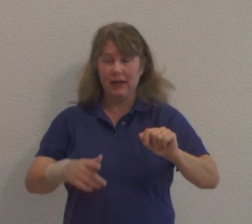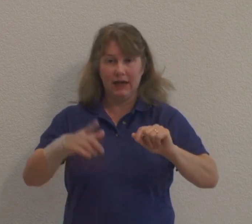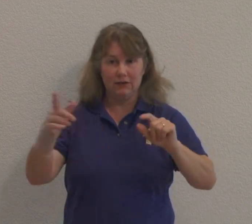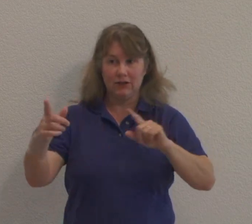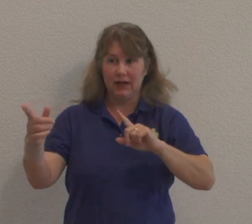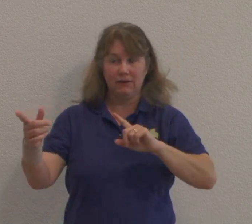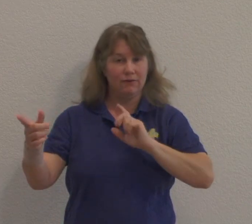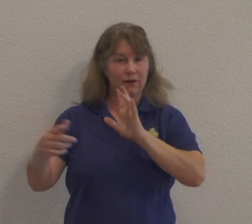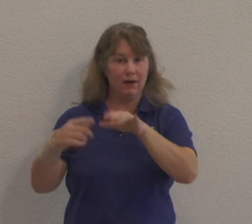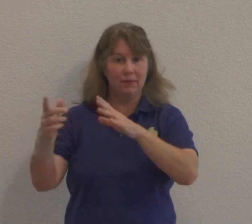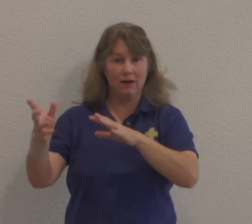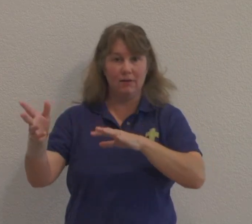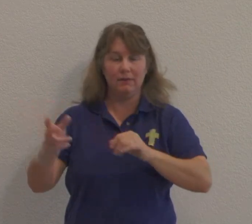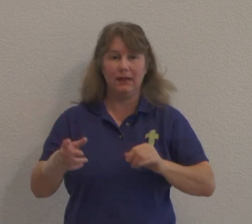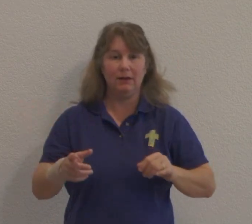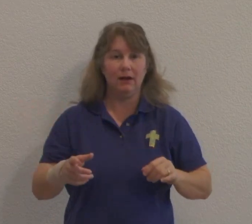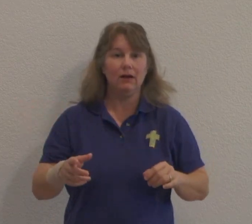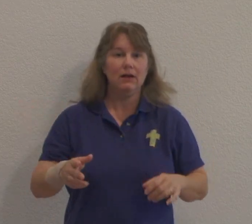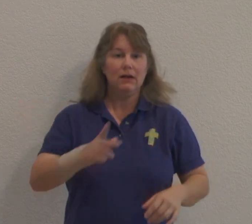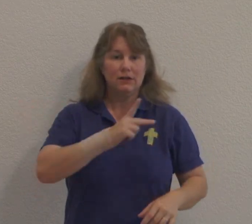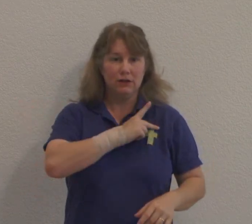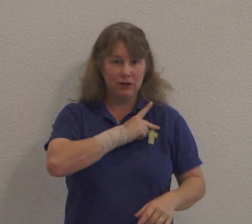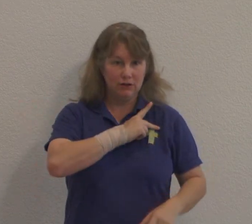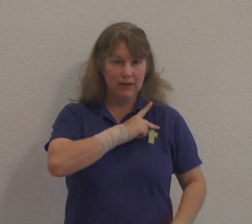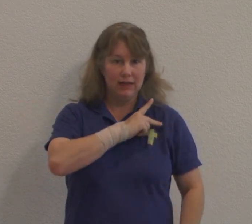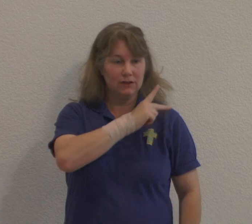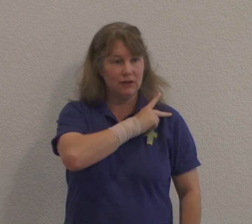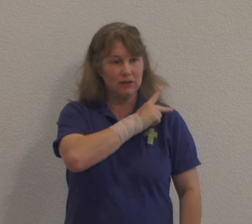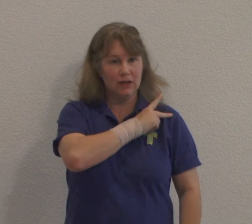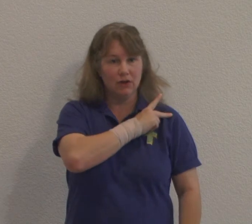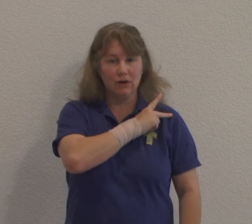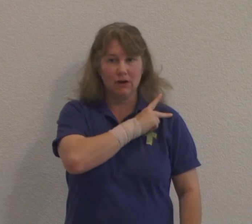I understand, from the email. So you know King starts at your